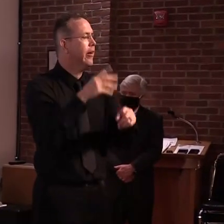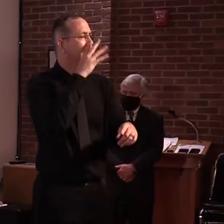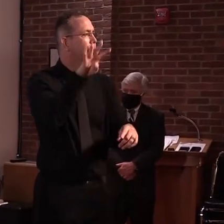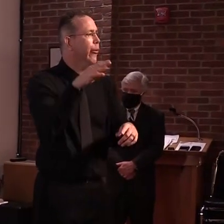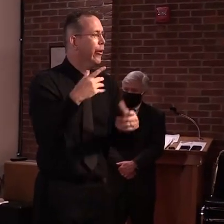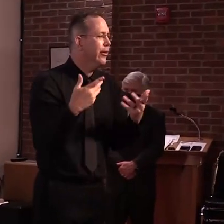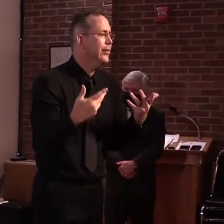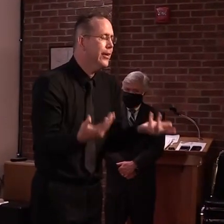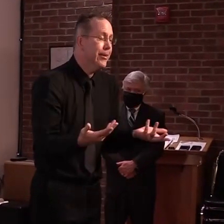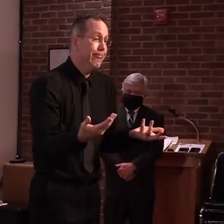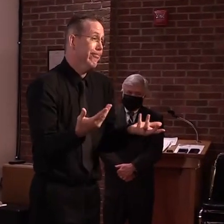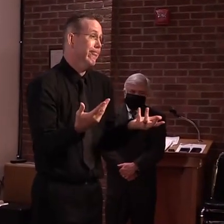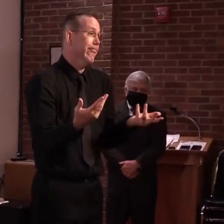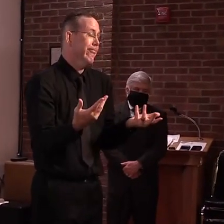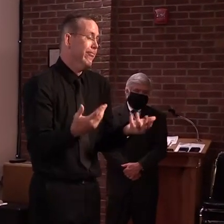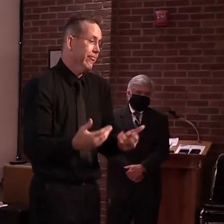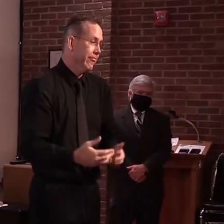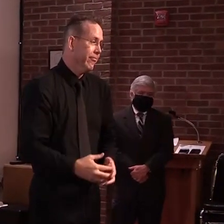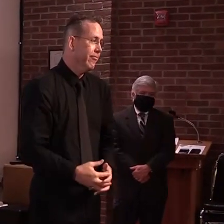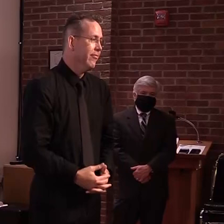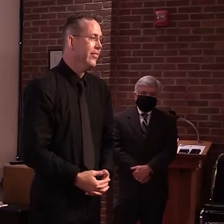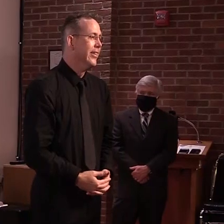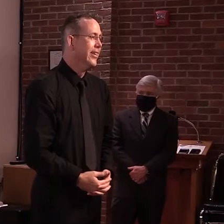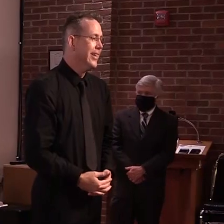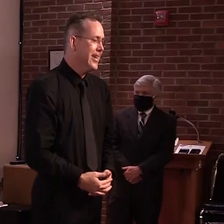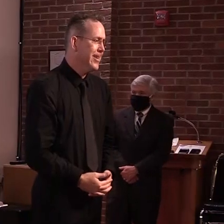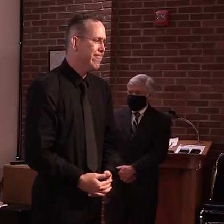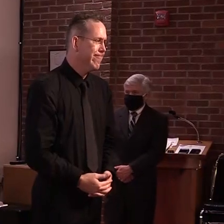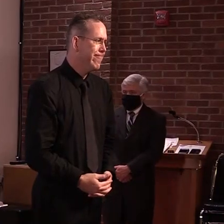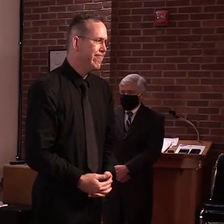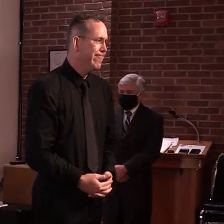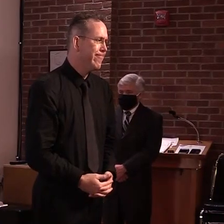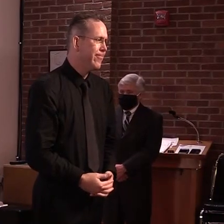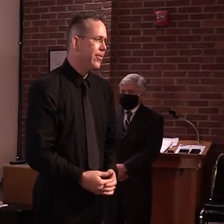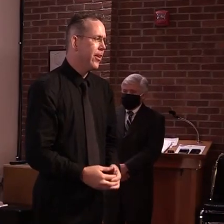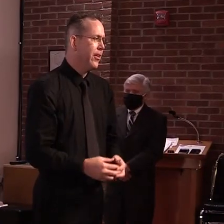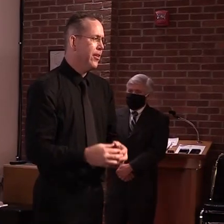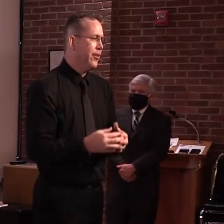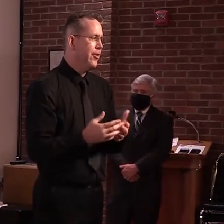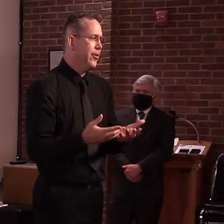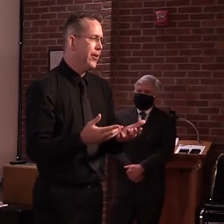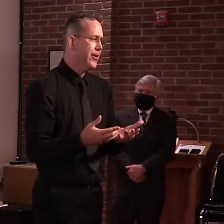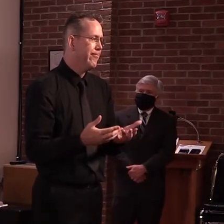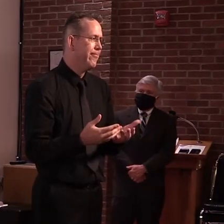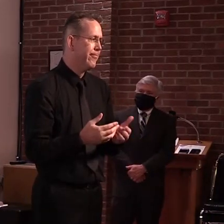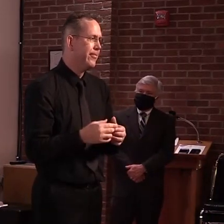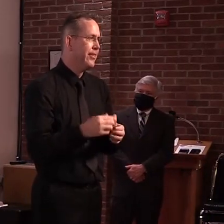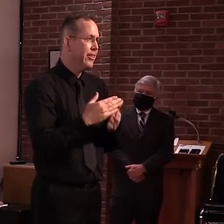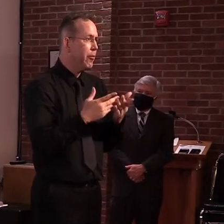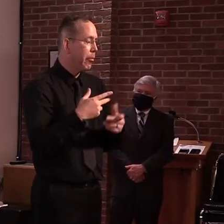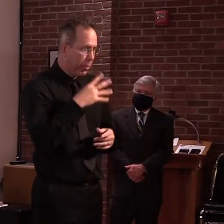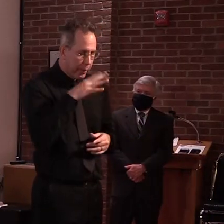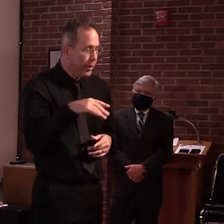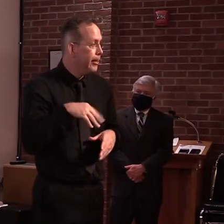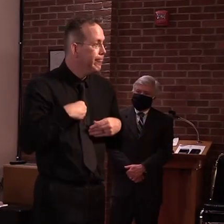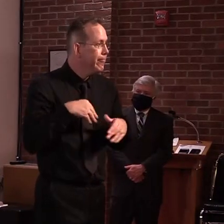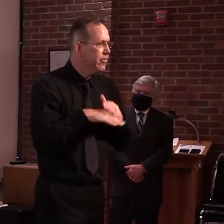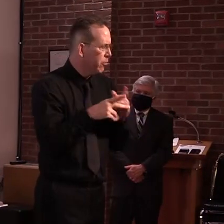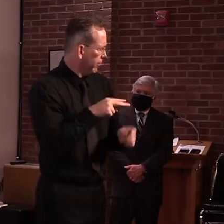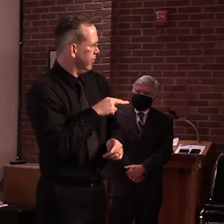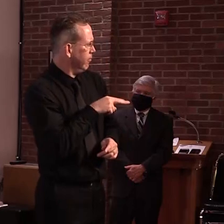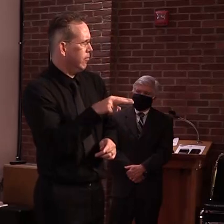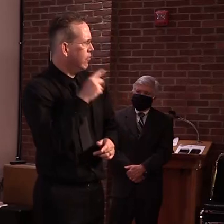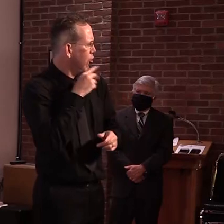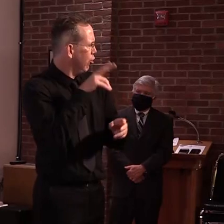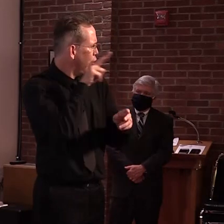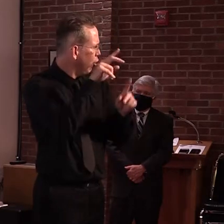walk in, and the store clerks don't want to lose the customers. So, you know. Yeah, Mike, this is Secretary Curley. I just